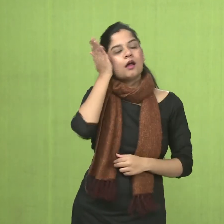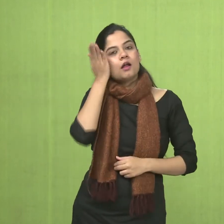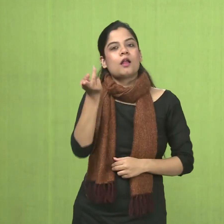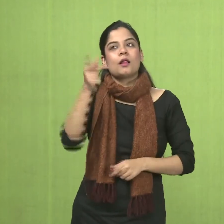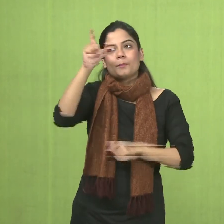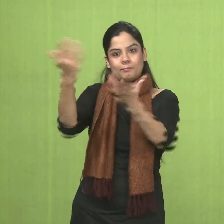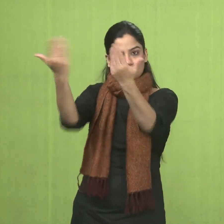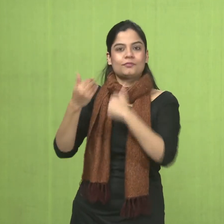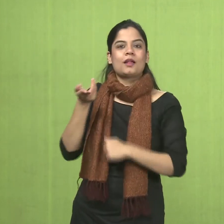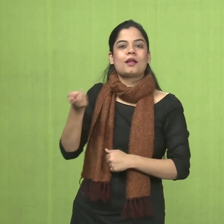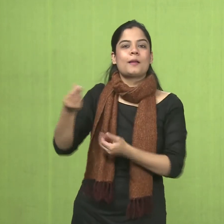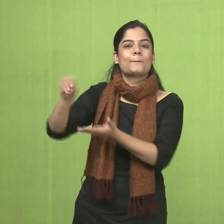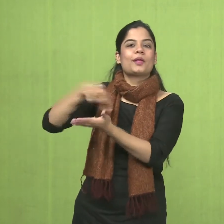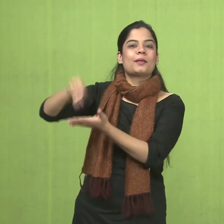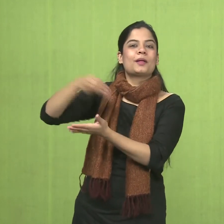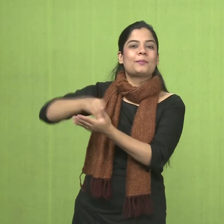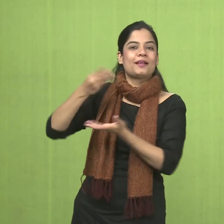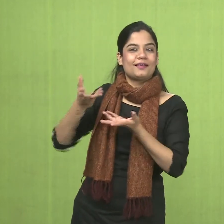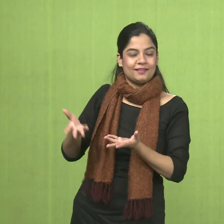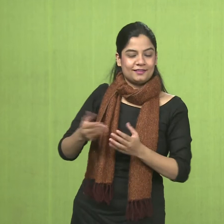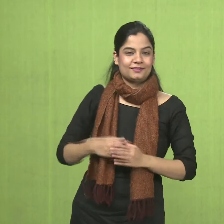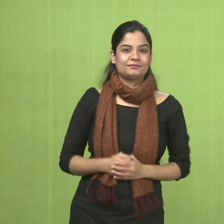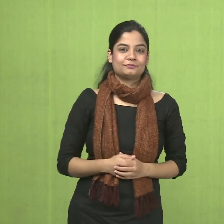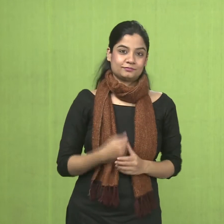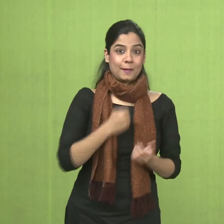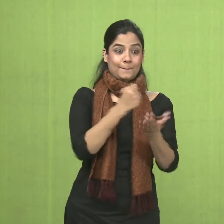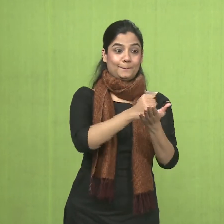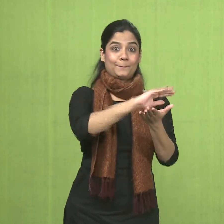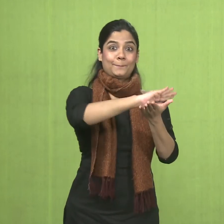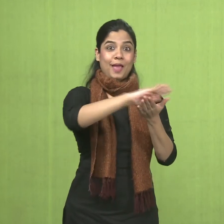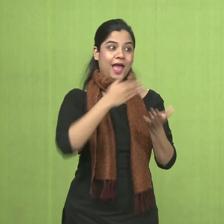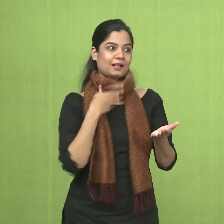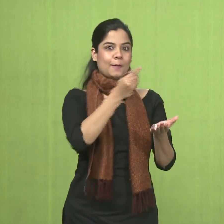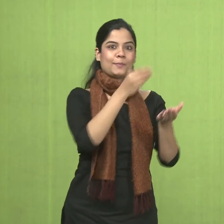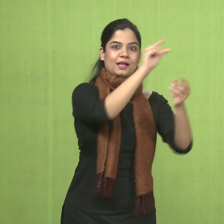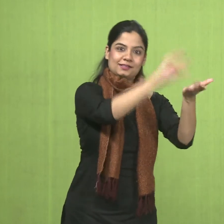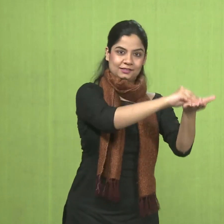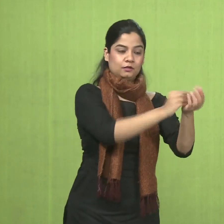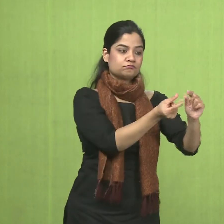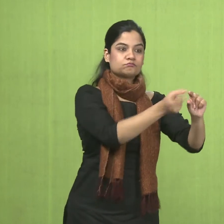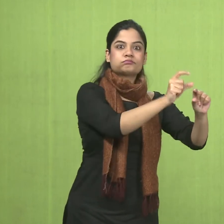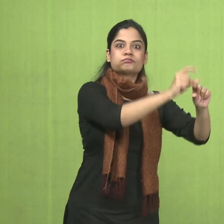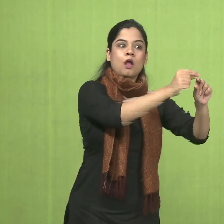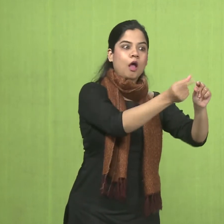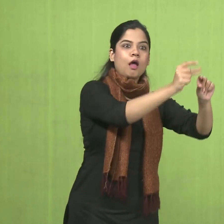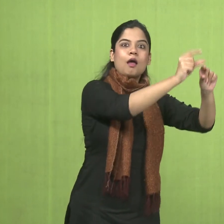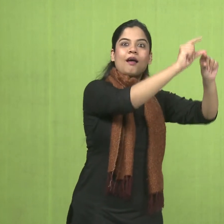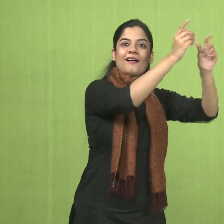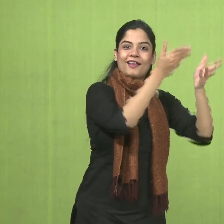rent. Some investment that we have made in the bank and the interest we are getting in the form of money. Or an extra business